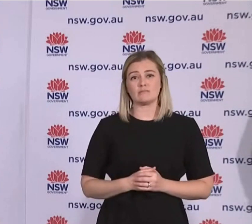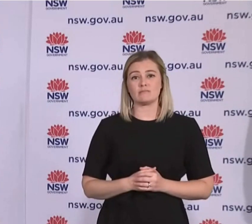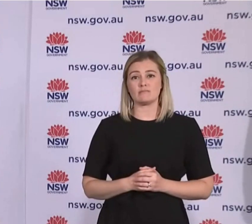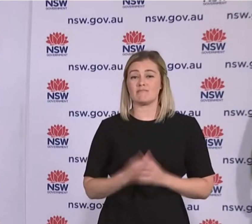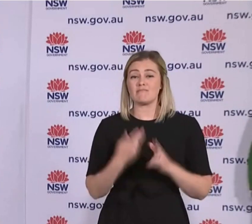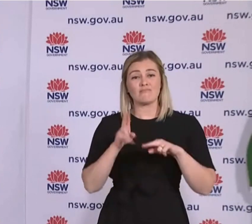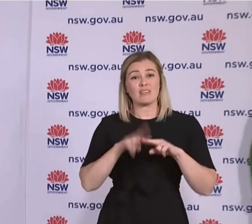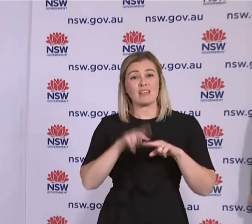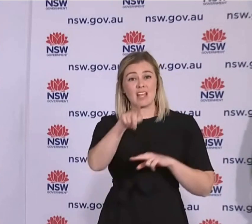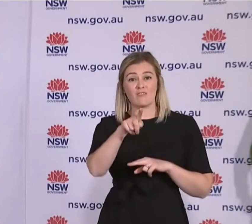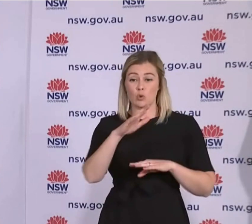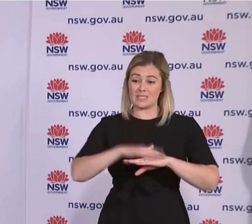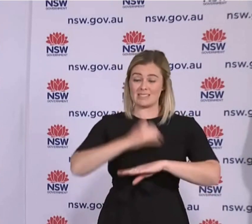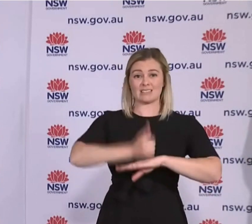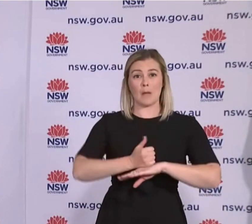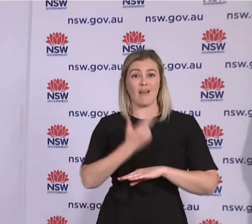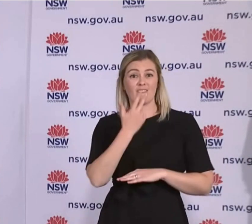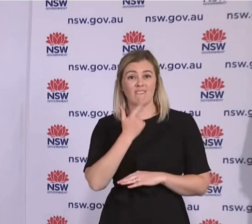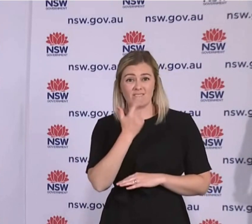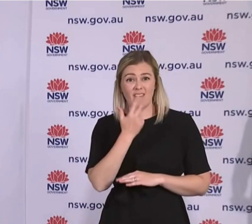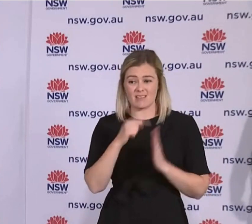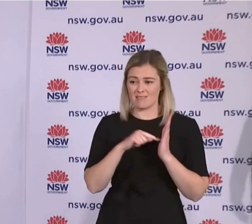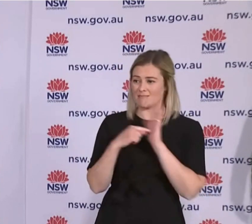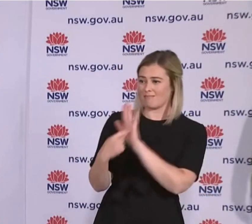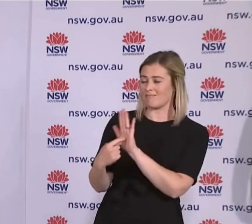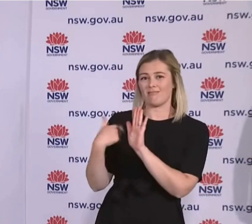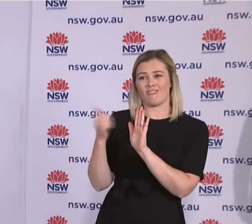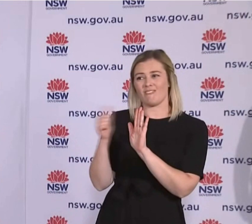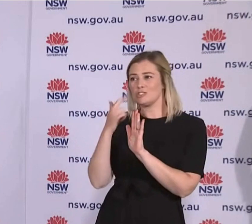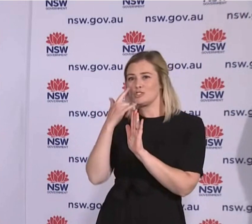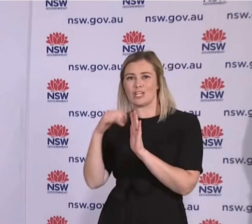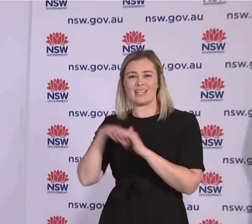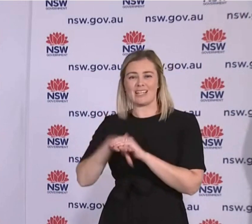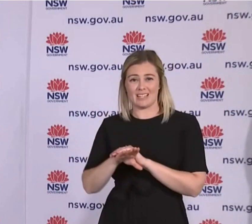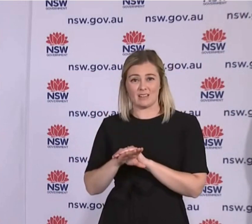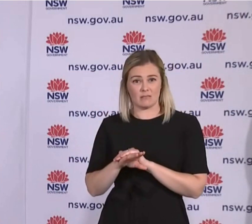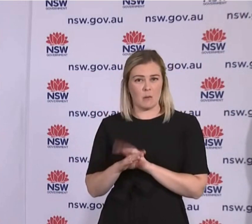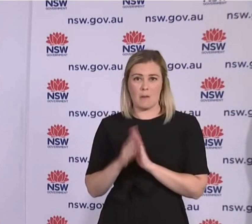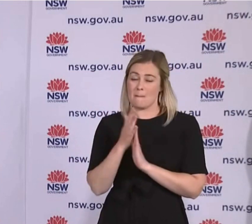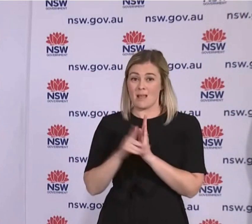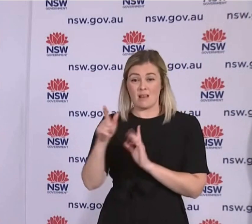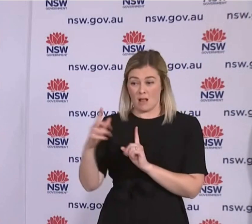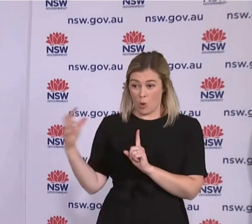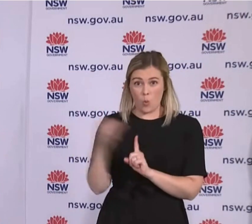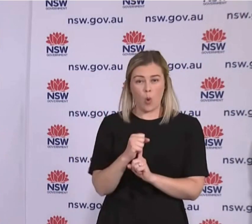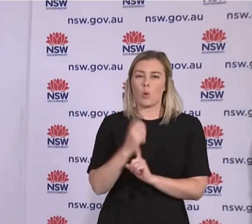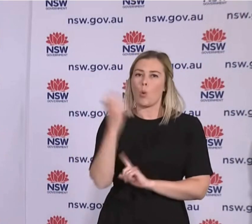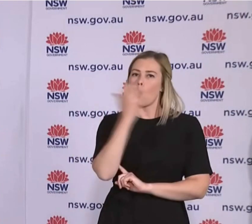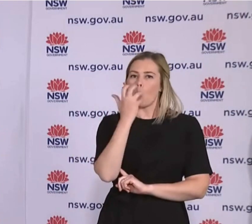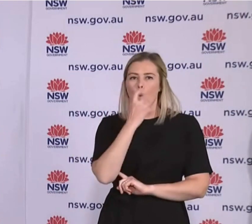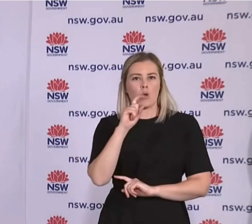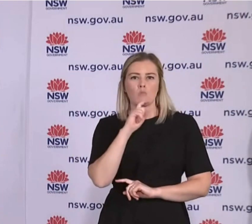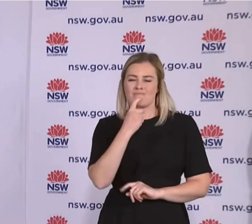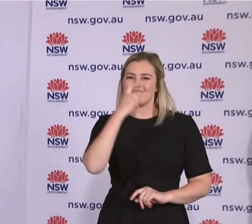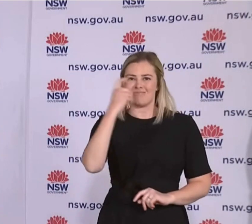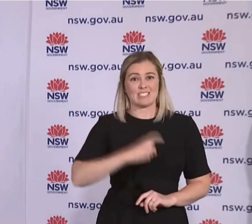and moreover use a fake account, if you get caught, I would expect some serious jail time there, because this is not a